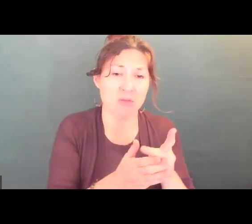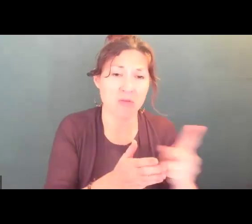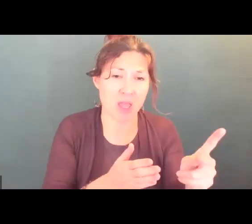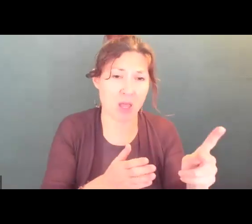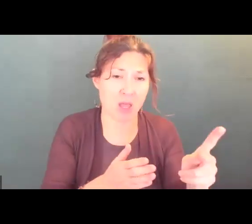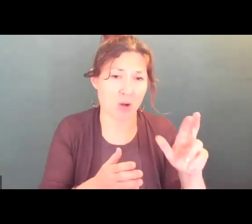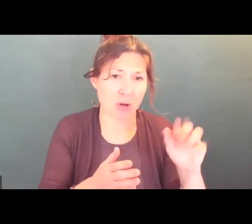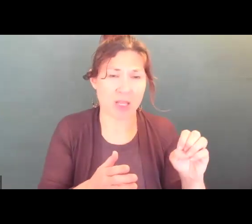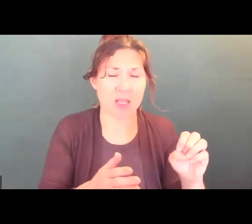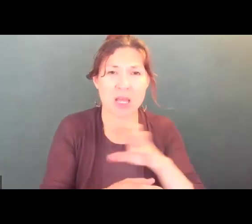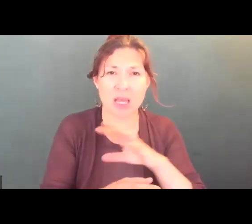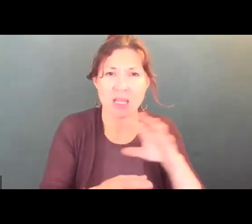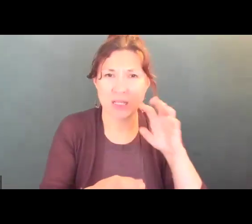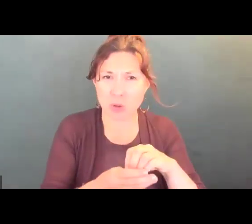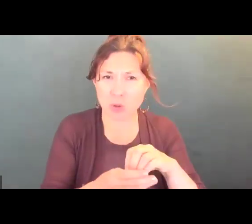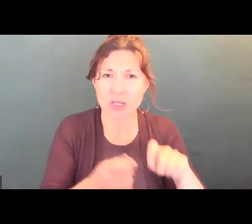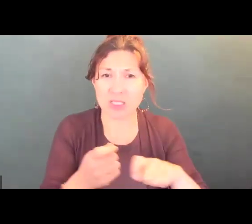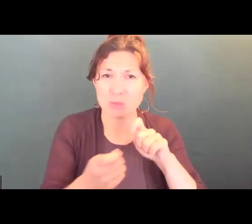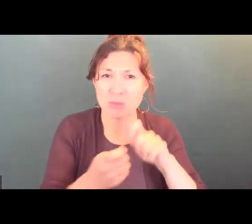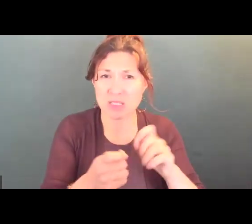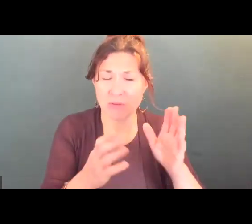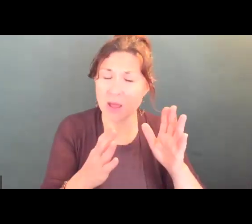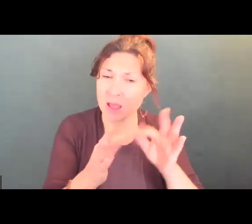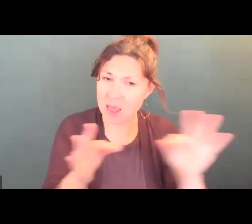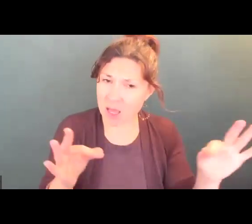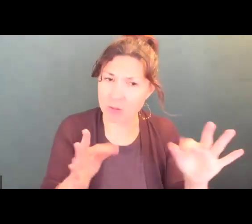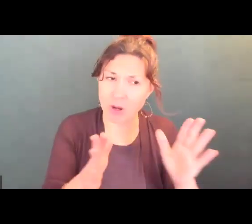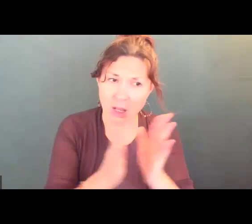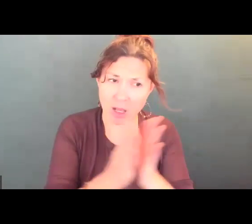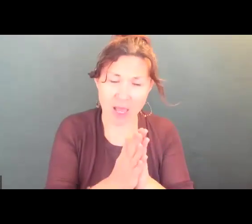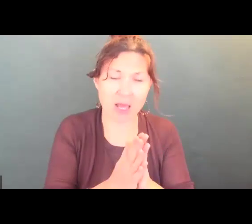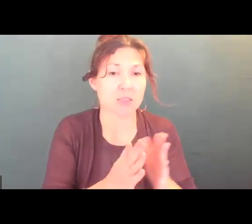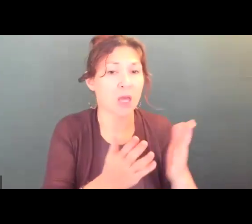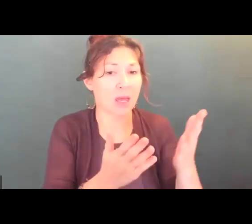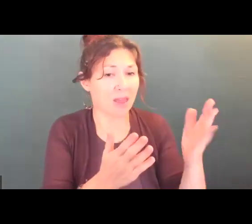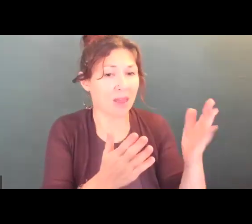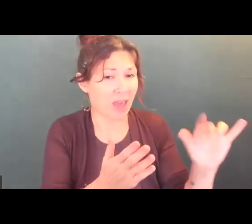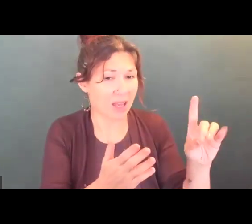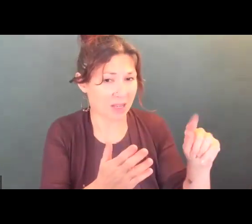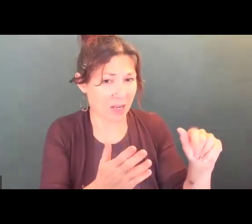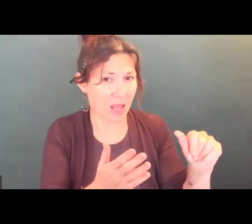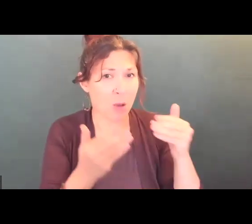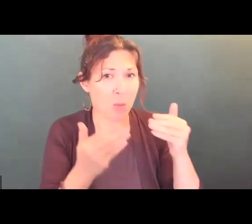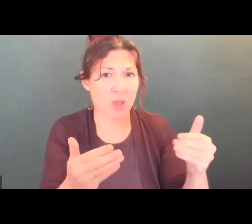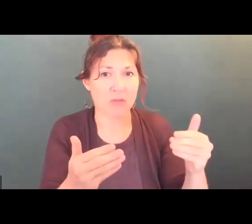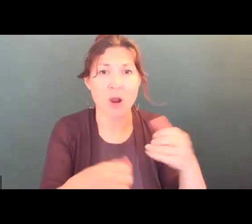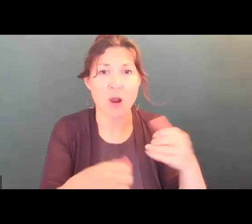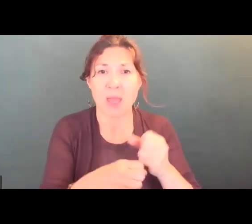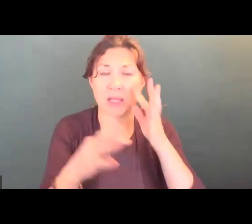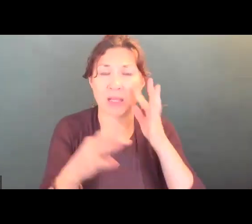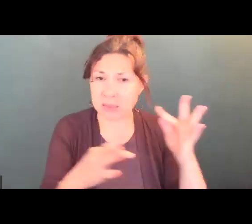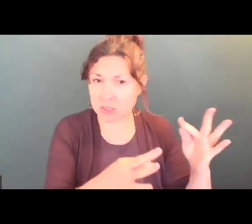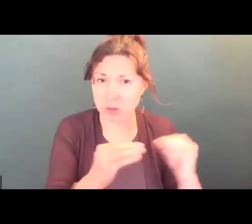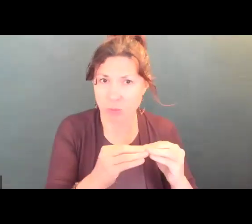specific language that you could request to ensure that this data is available before you proceed Mr. Mudd. further in Your time is up. implementation. Thank